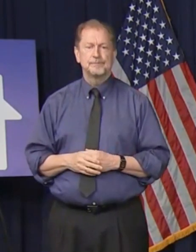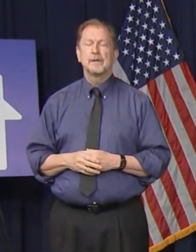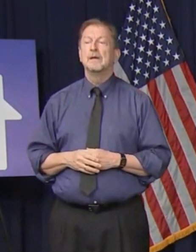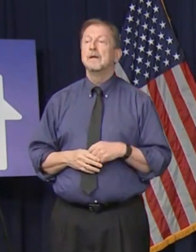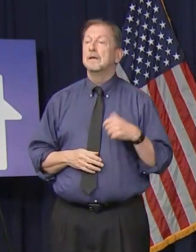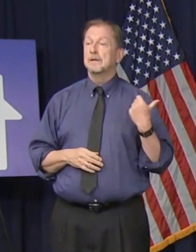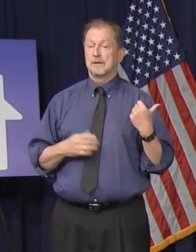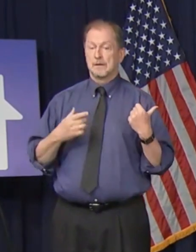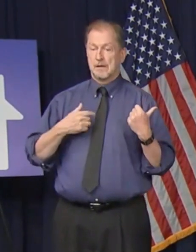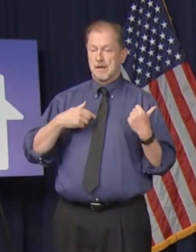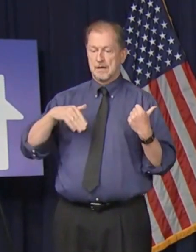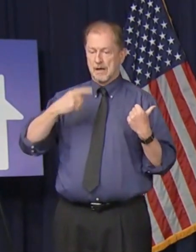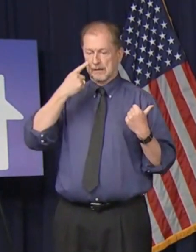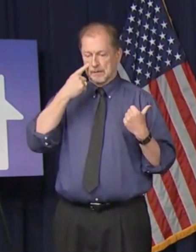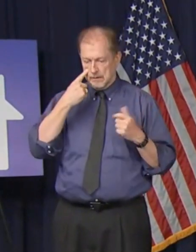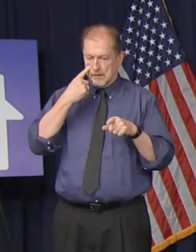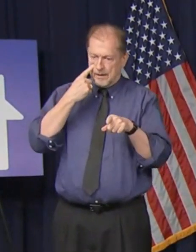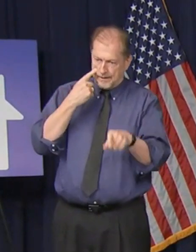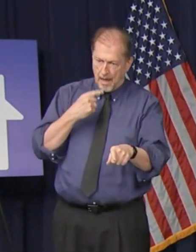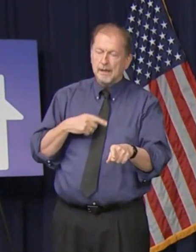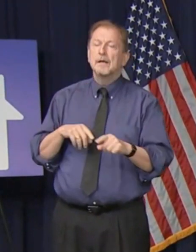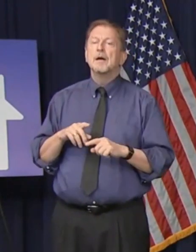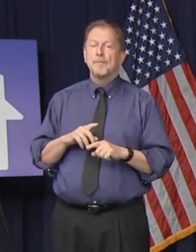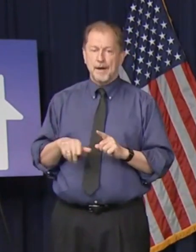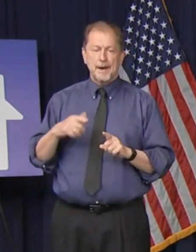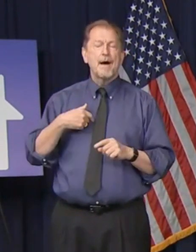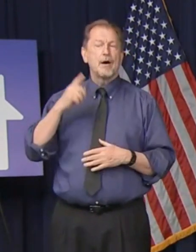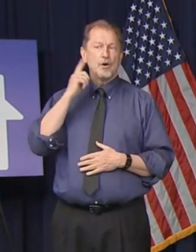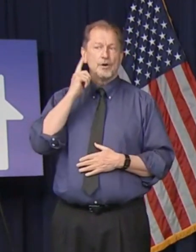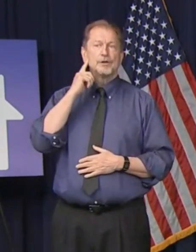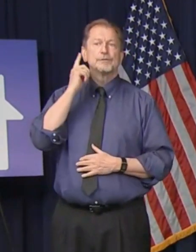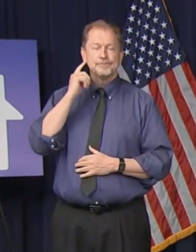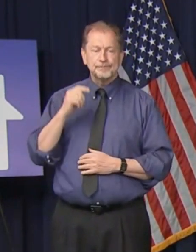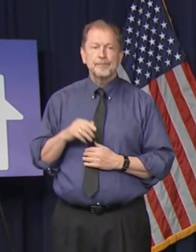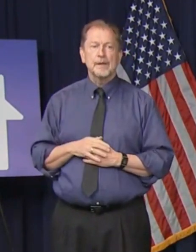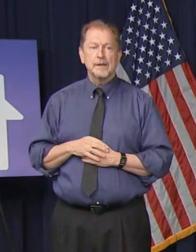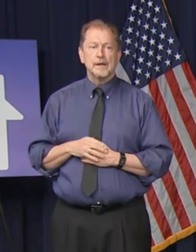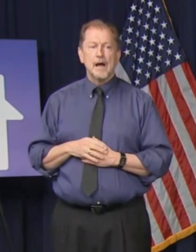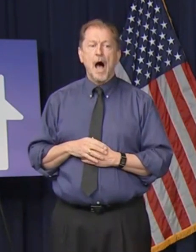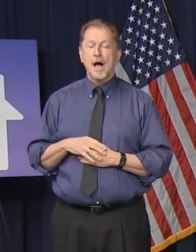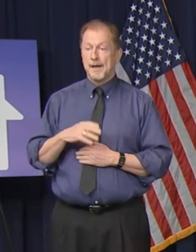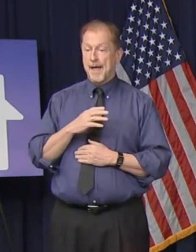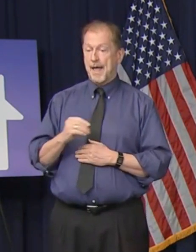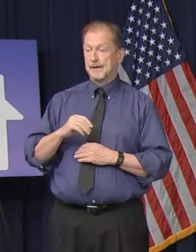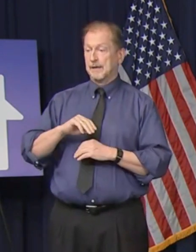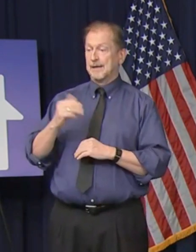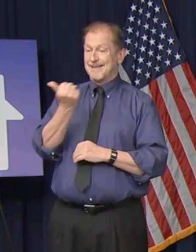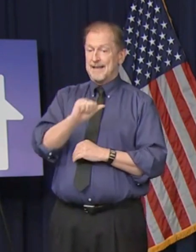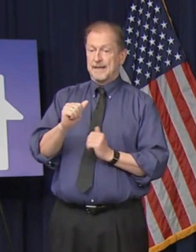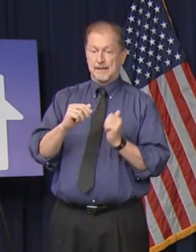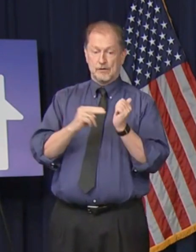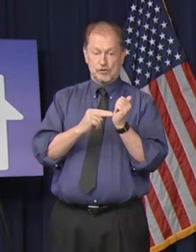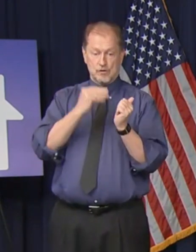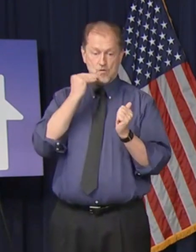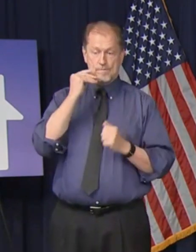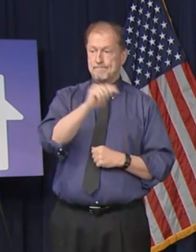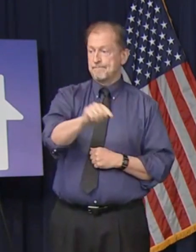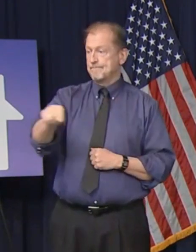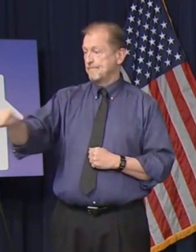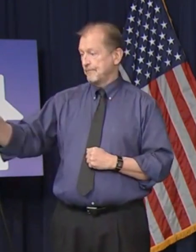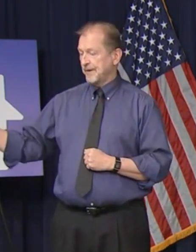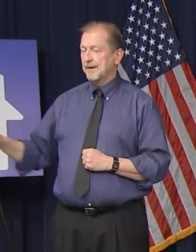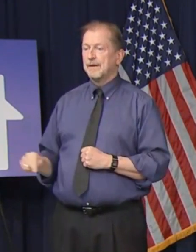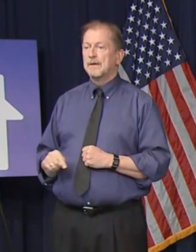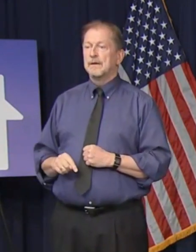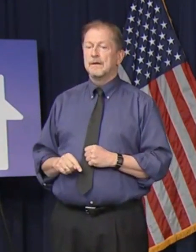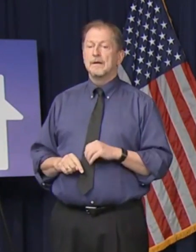on site at each of these outbreak sites, but I do know that we have a very targeted approach to all the congregate care facilities,